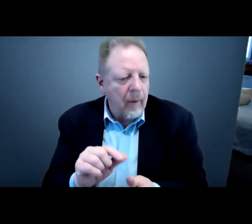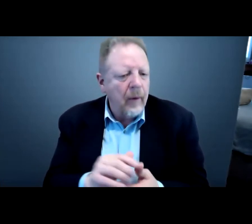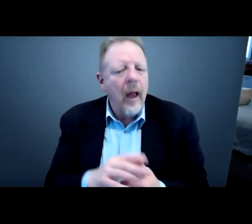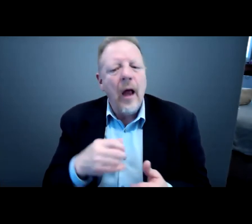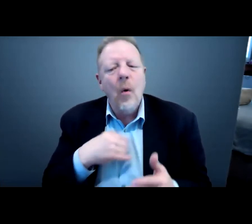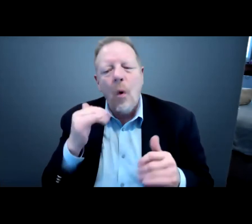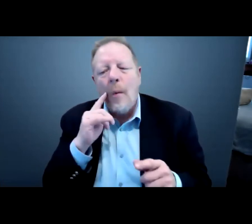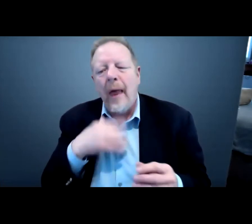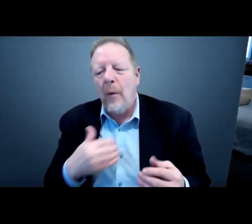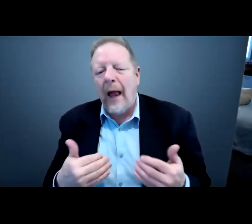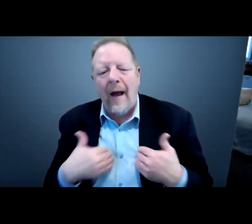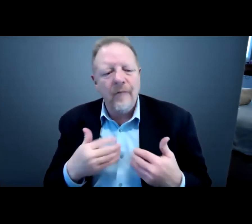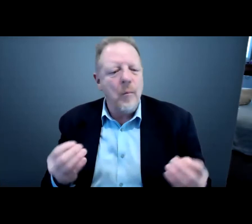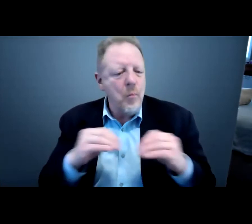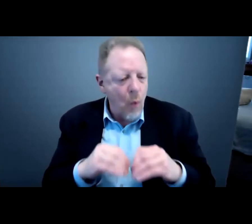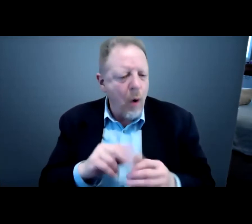more of those things we can help